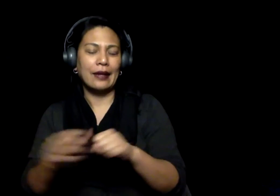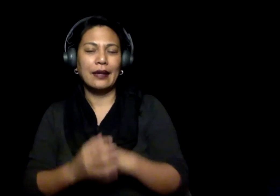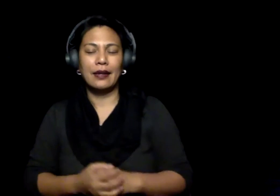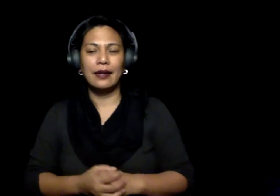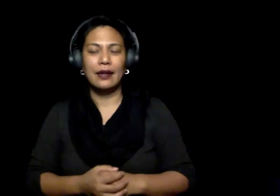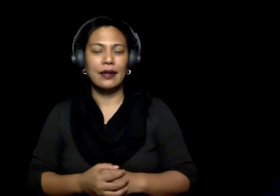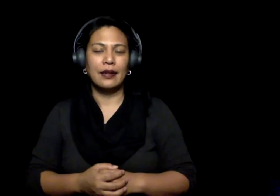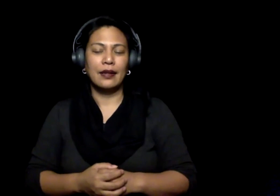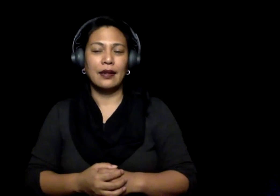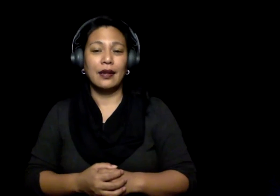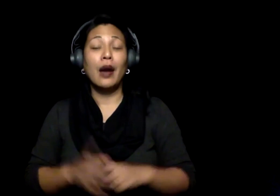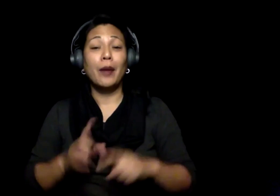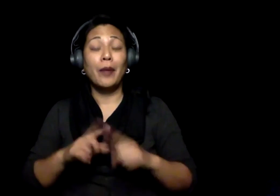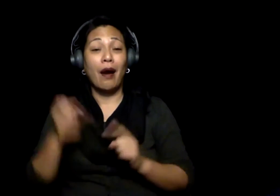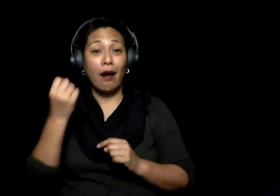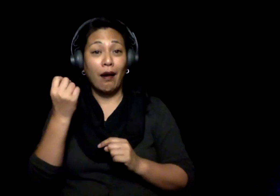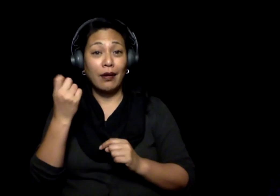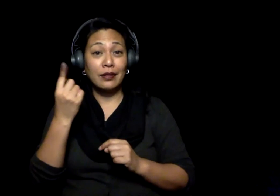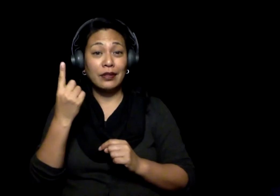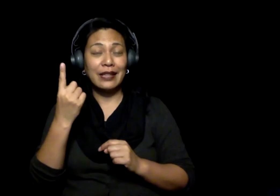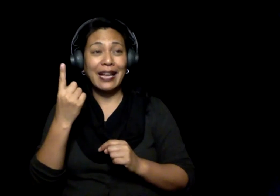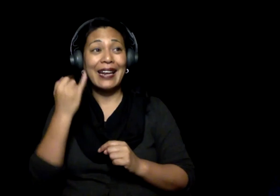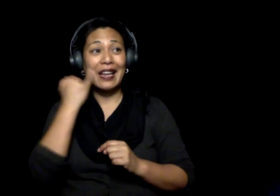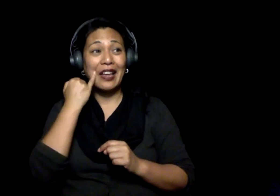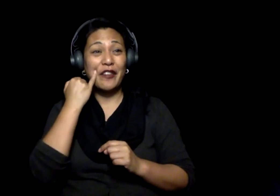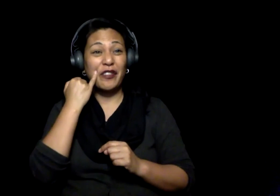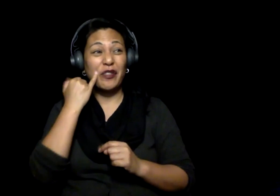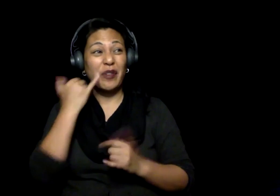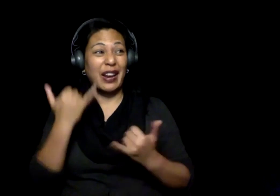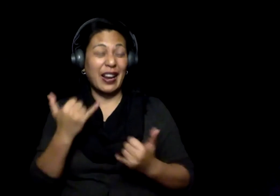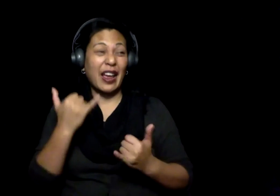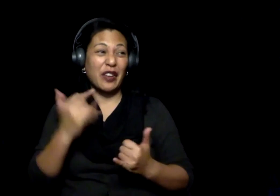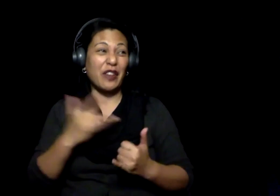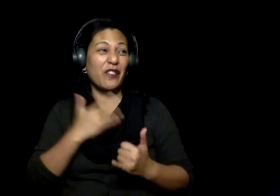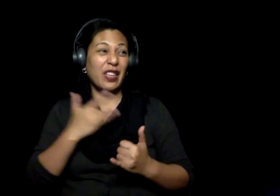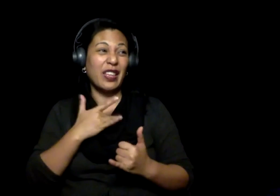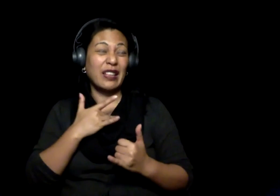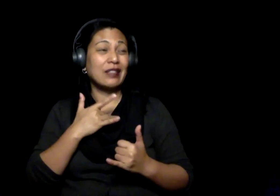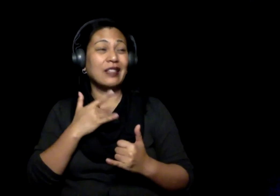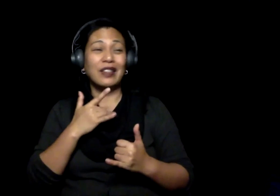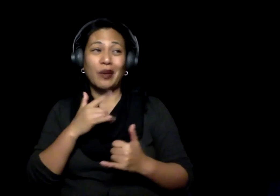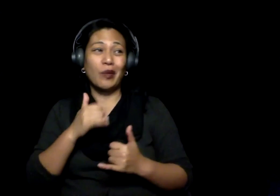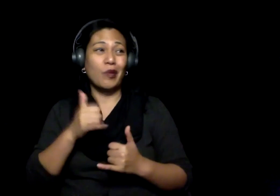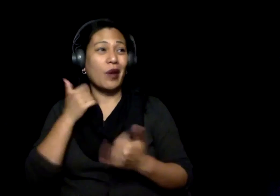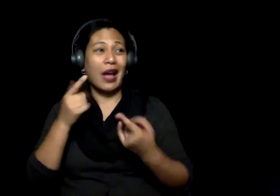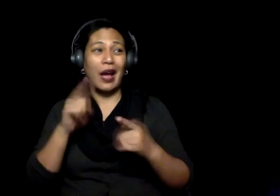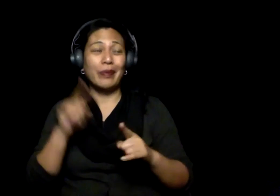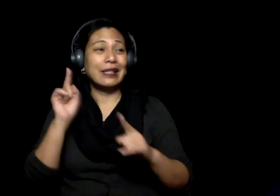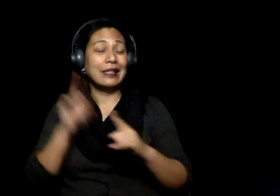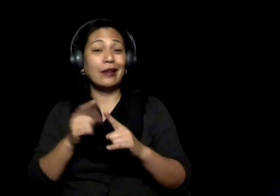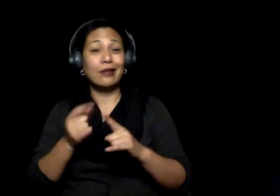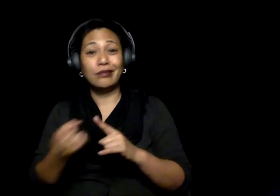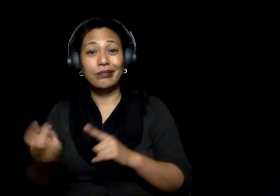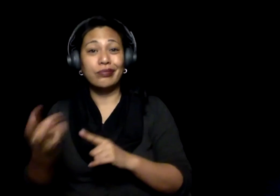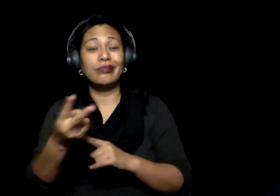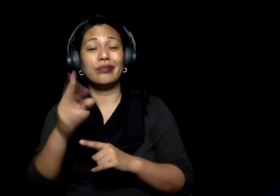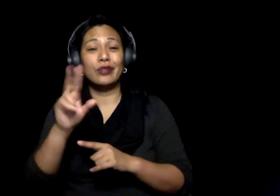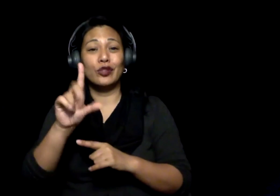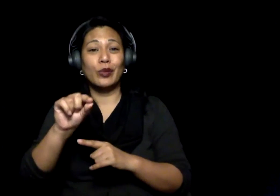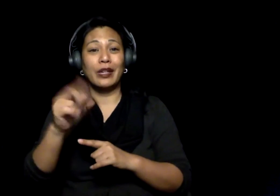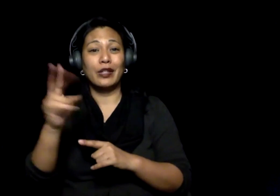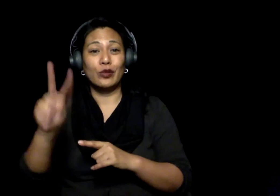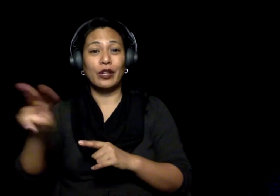But if it's a project you're really seeing taking place in 2022, yeah, you could certainly wait until next